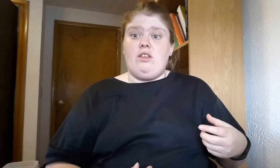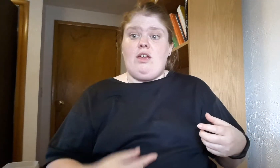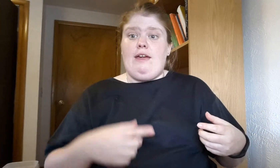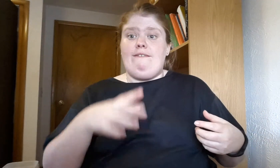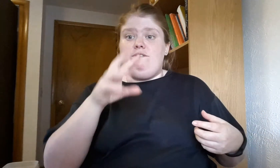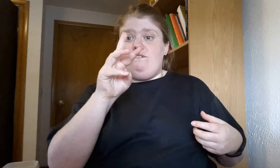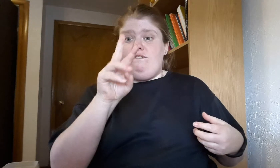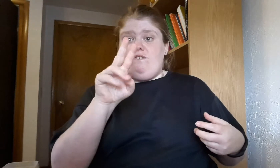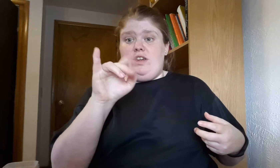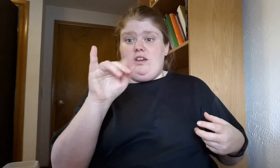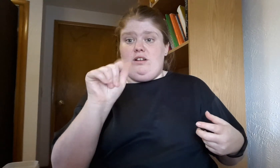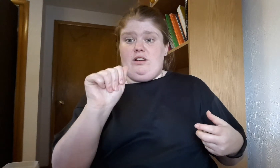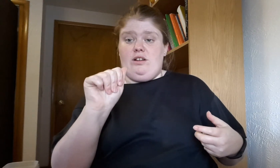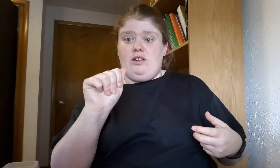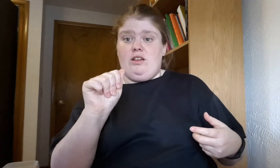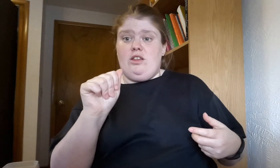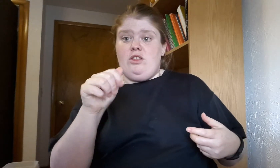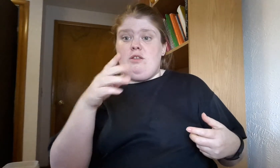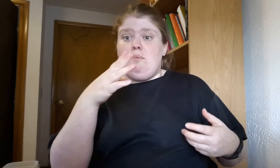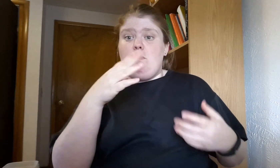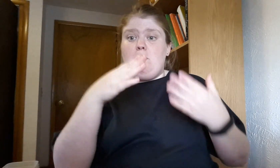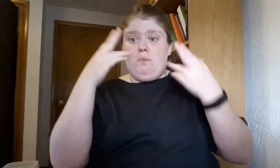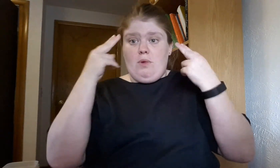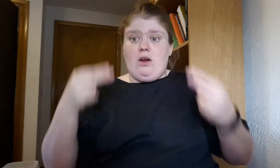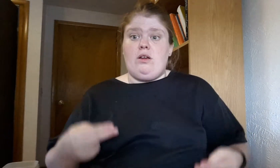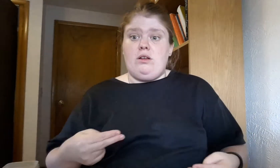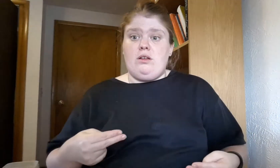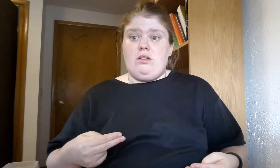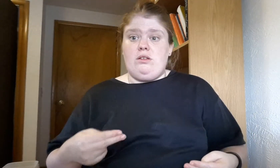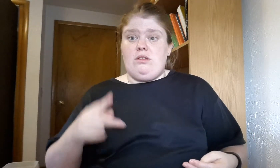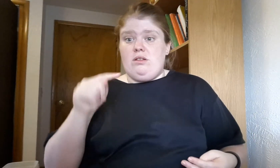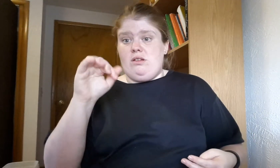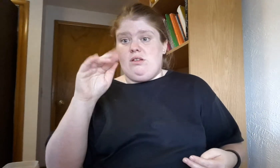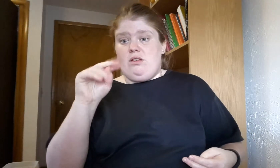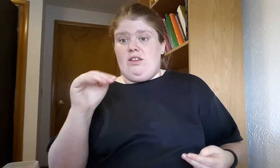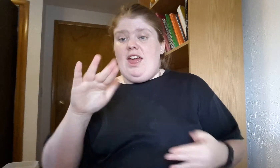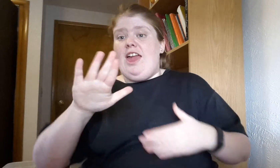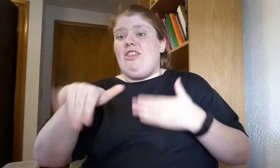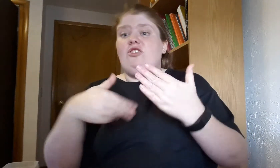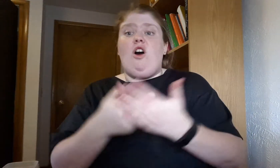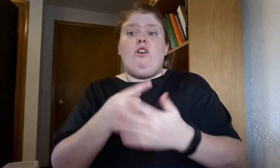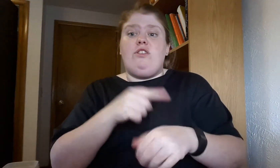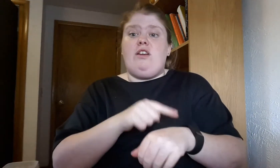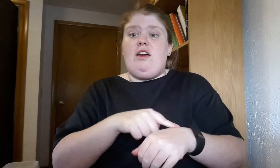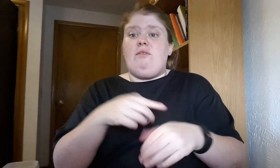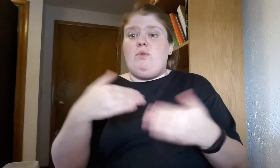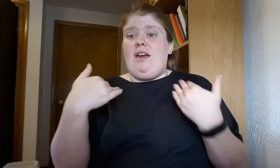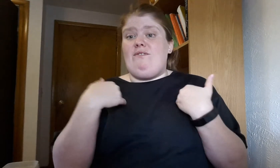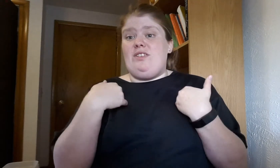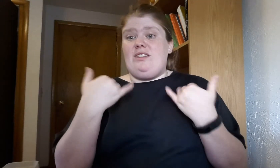body's tendons and ligaments. And that's all that we have time for today. So we will pick this up tomorrow.